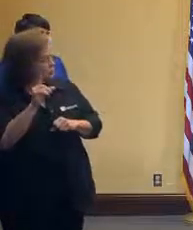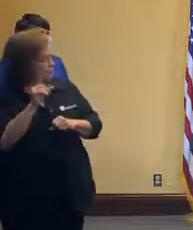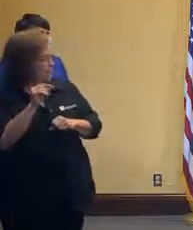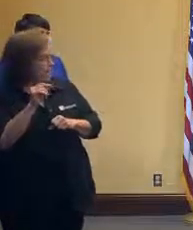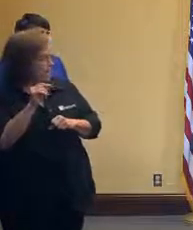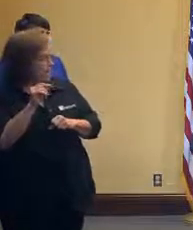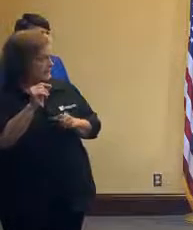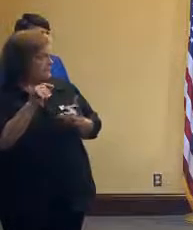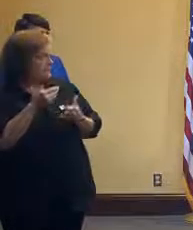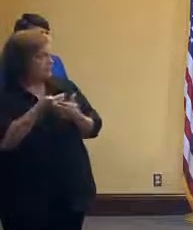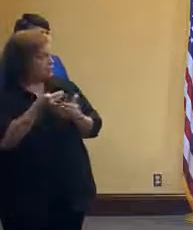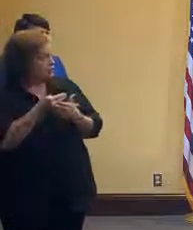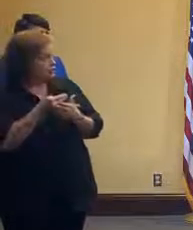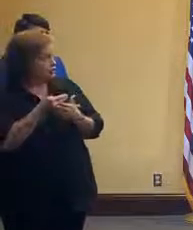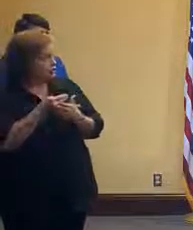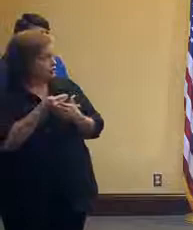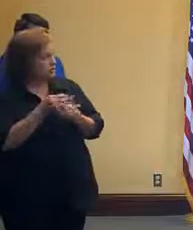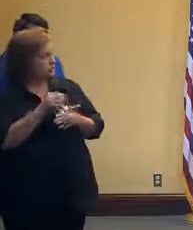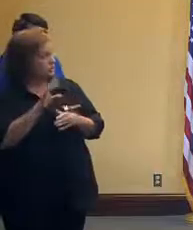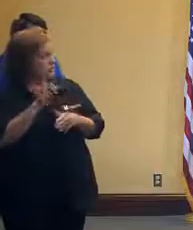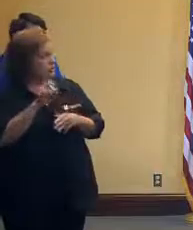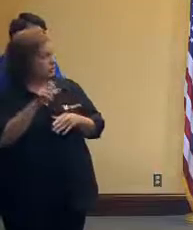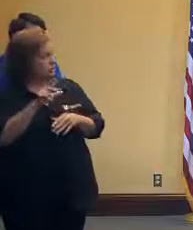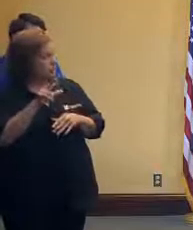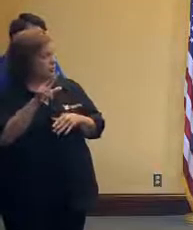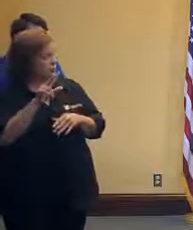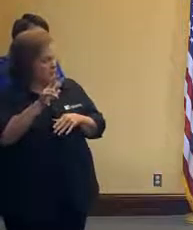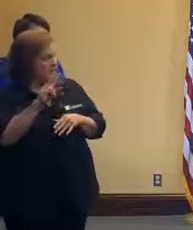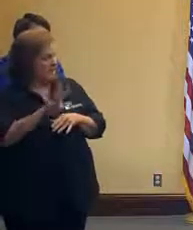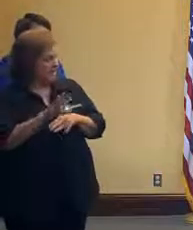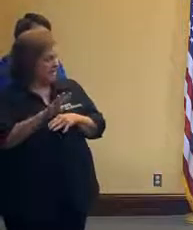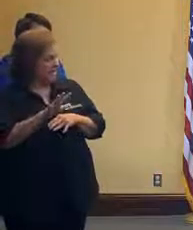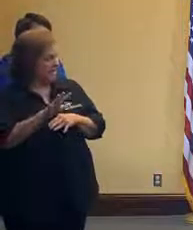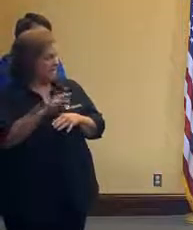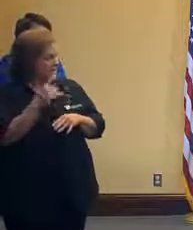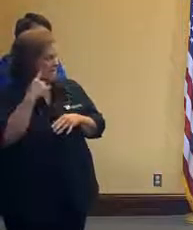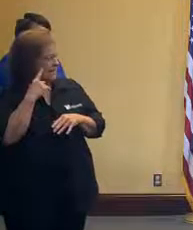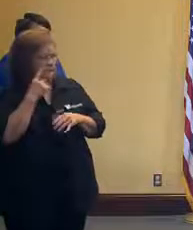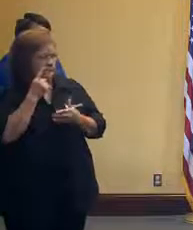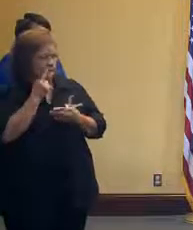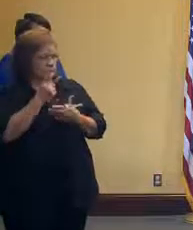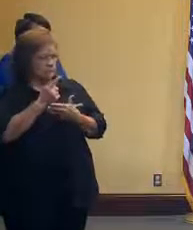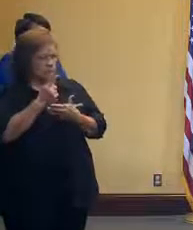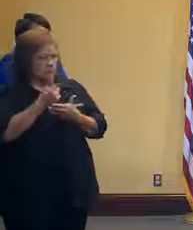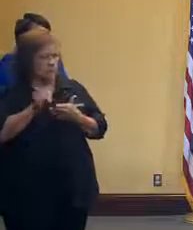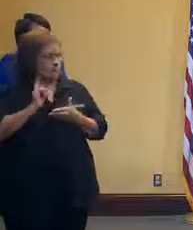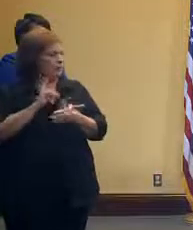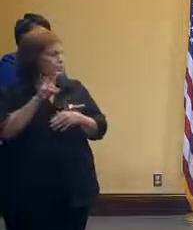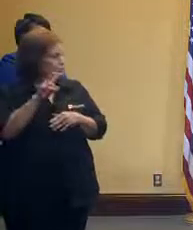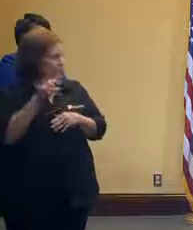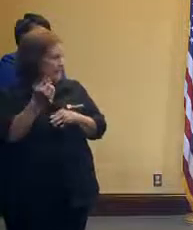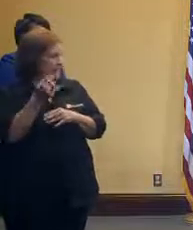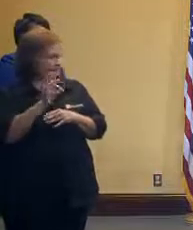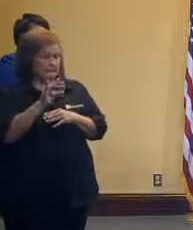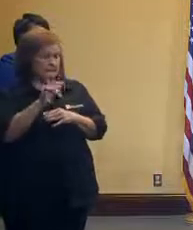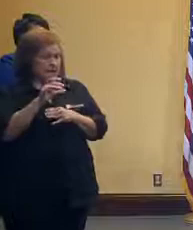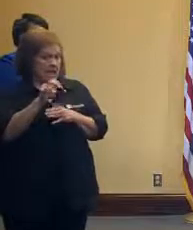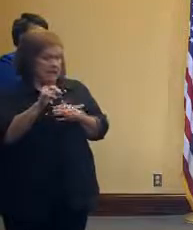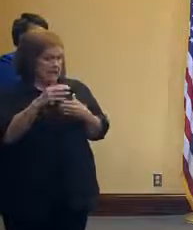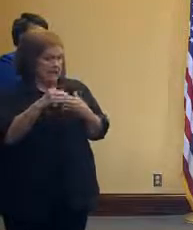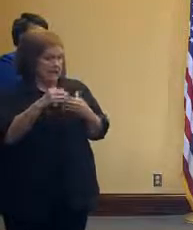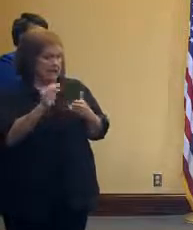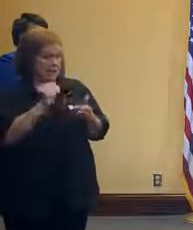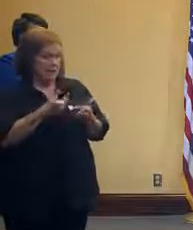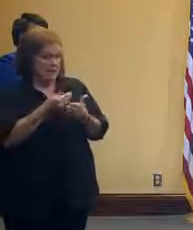million. So far, we've spent, and it's May, and this is, I think, about a week old, $218 million. So our